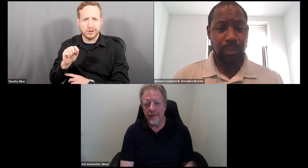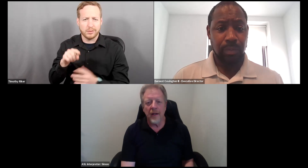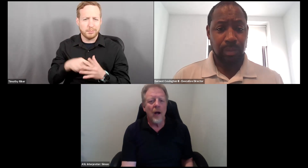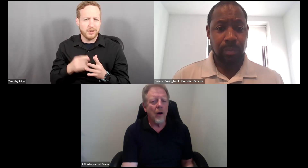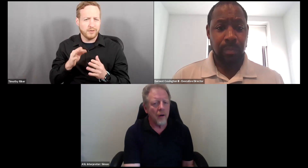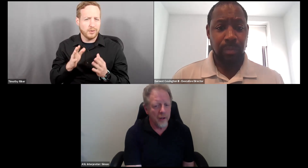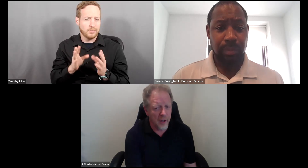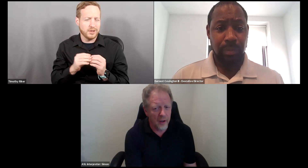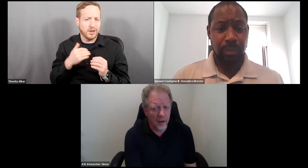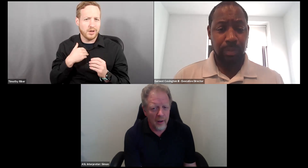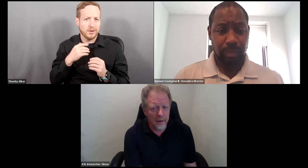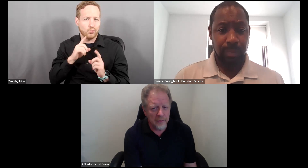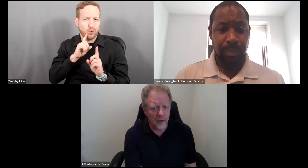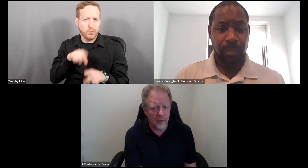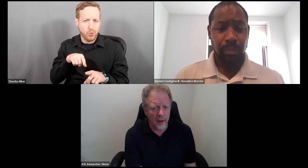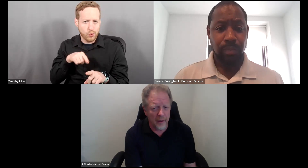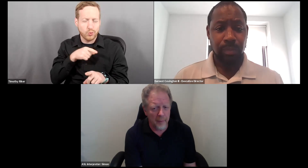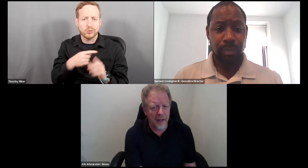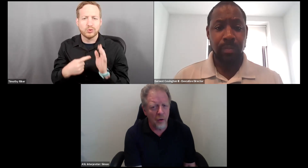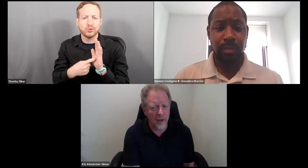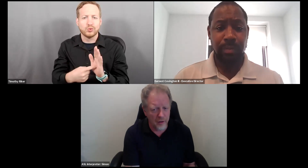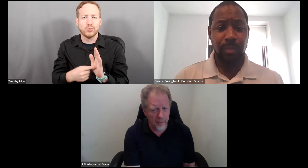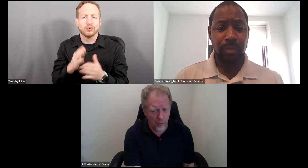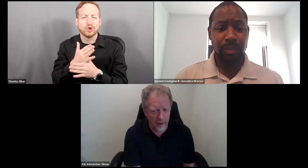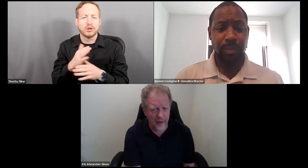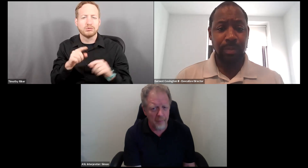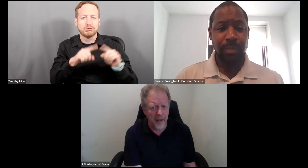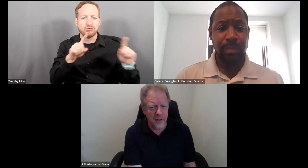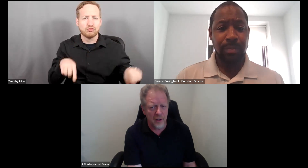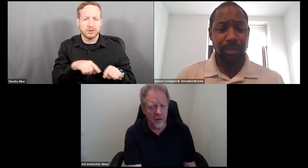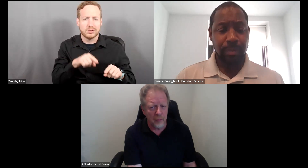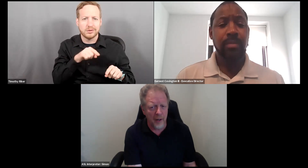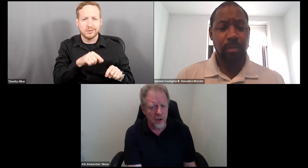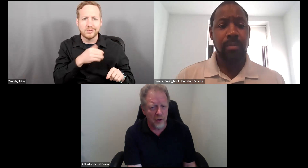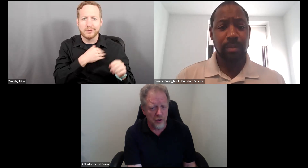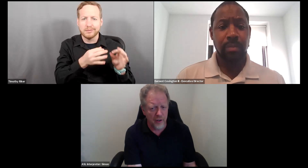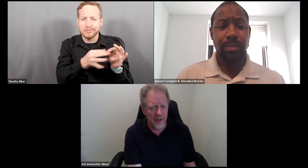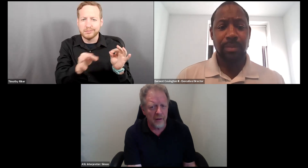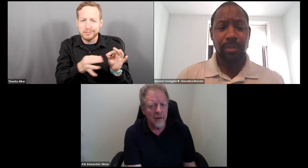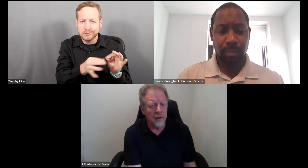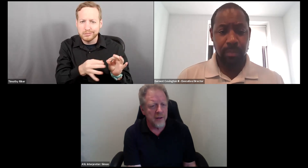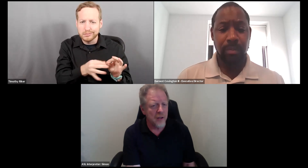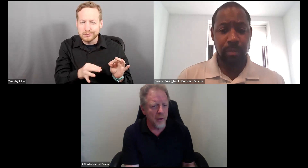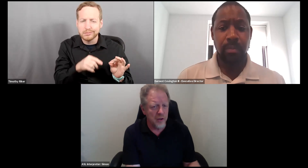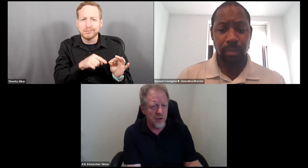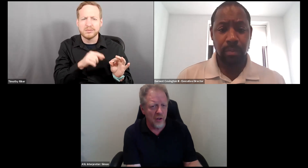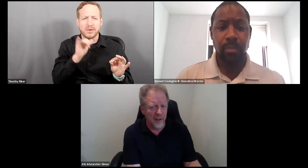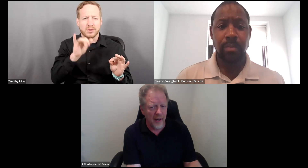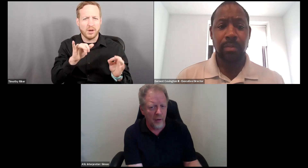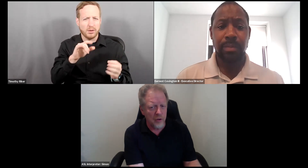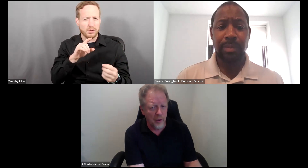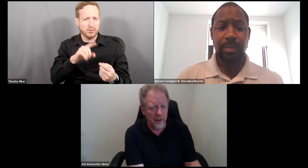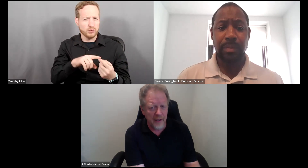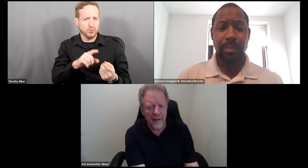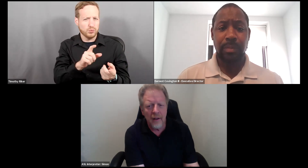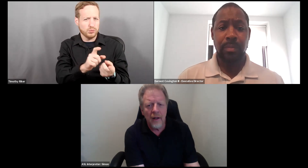I understand. Ernest, so at the meeting, you had the report, and then basically, do you mind showing the screen there? Because that's where it's inserted in the